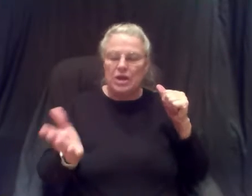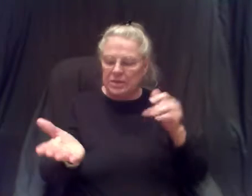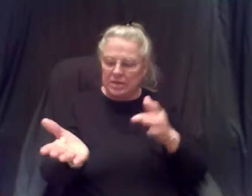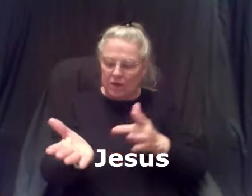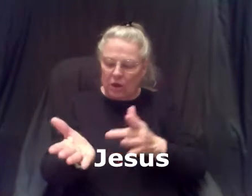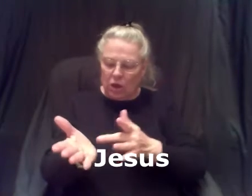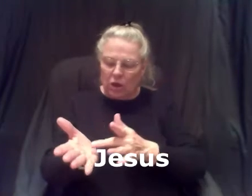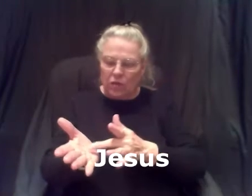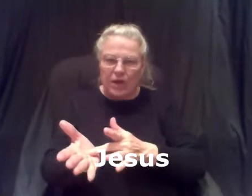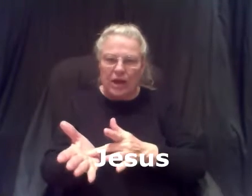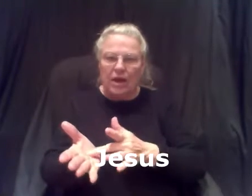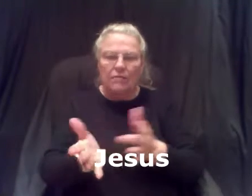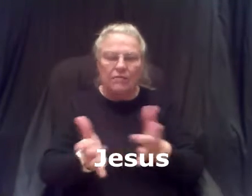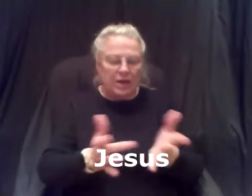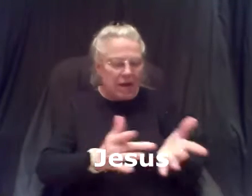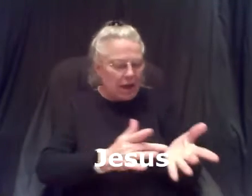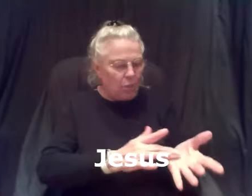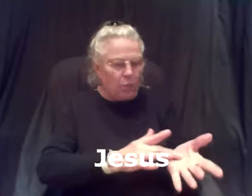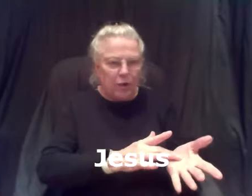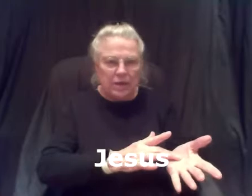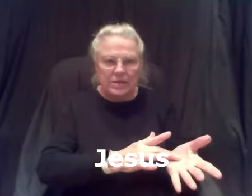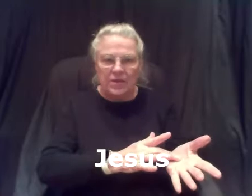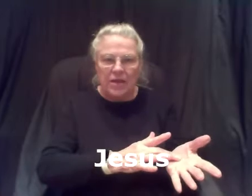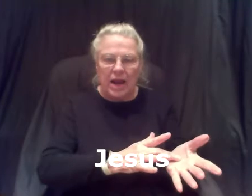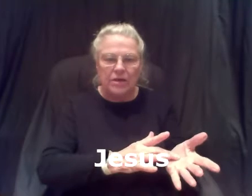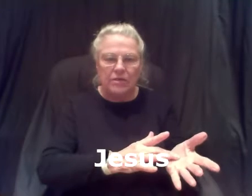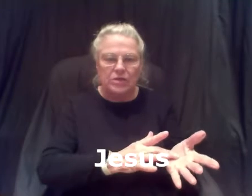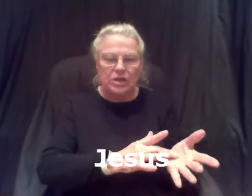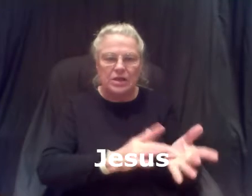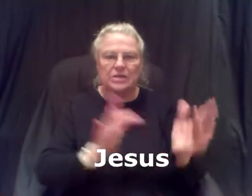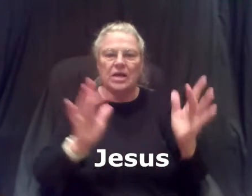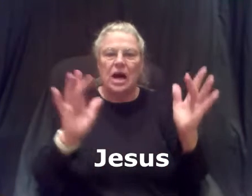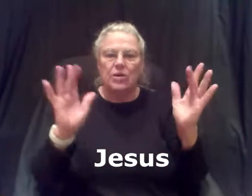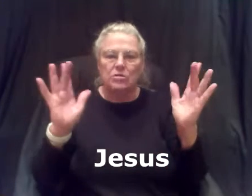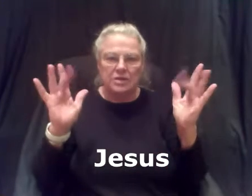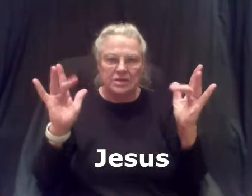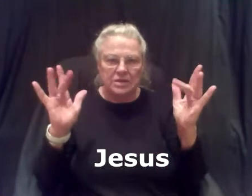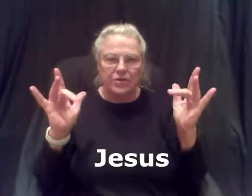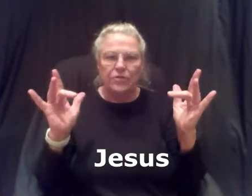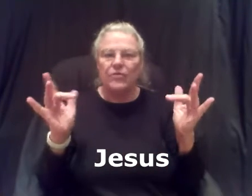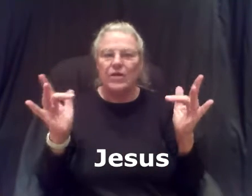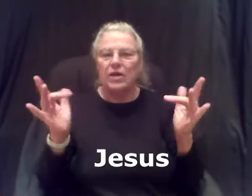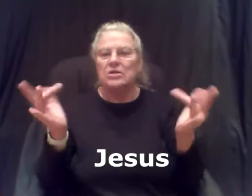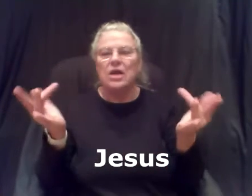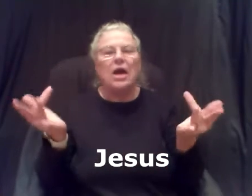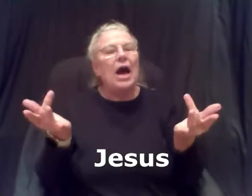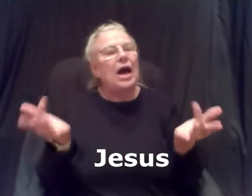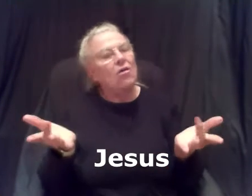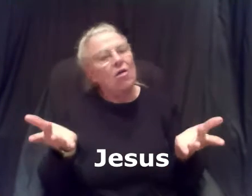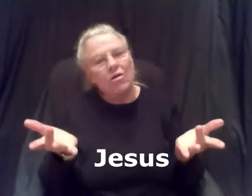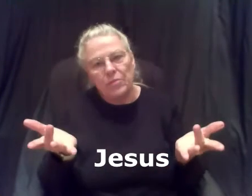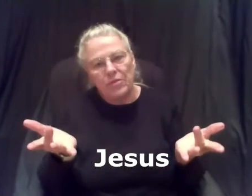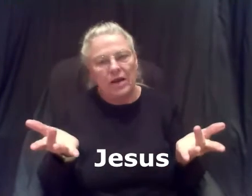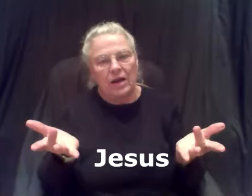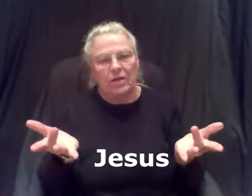Jesus, think of the nail prints in the hand of Jesus. I use the center fingers. I call them the feeling